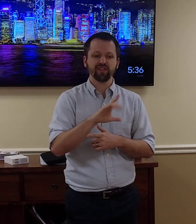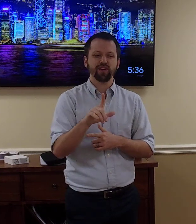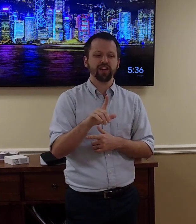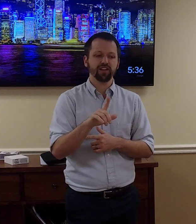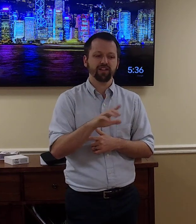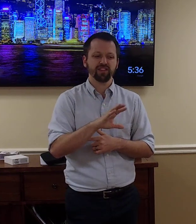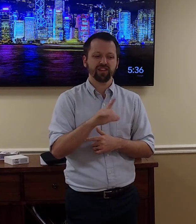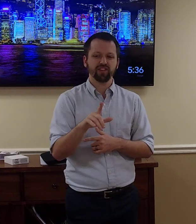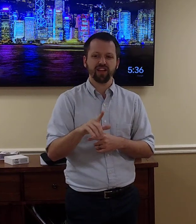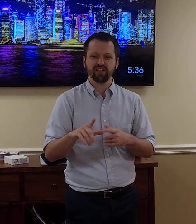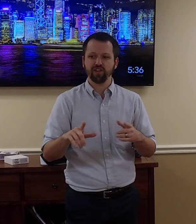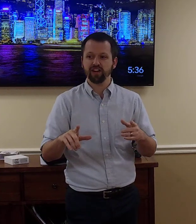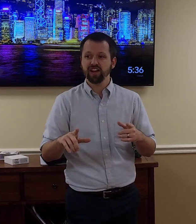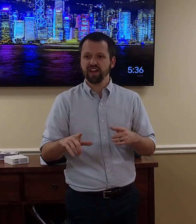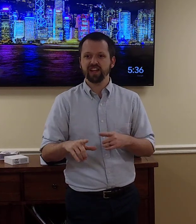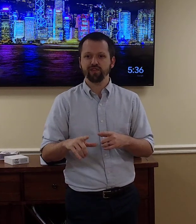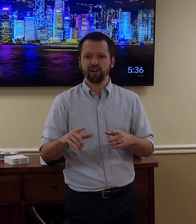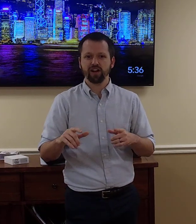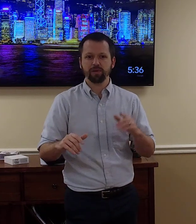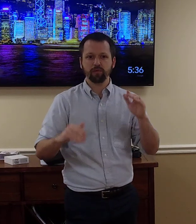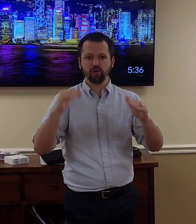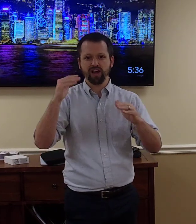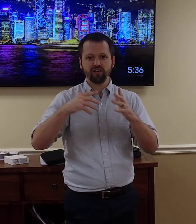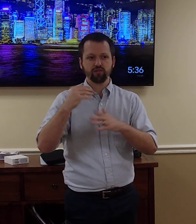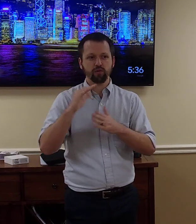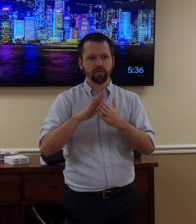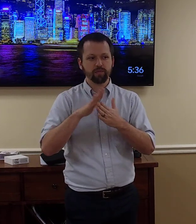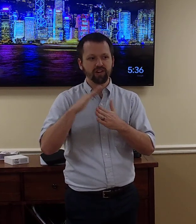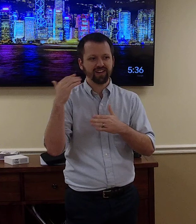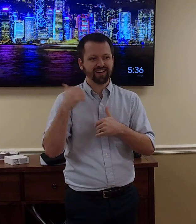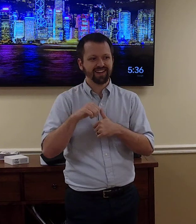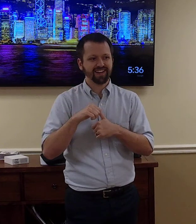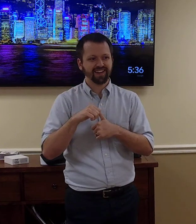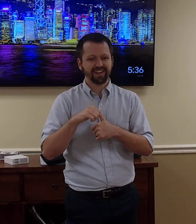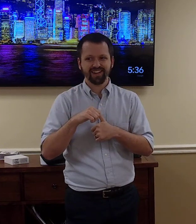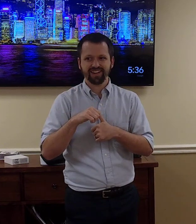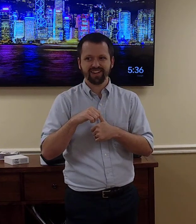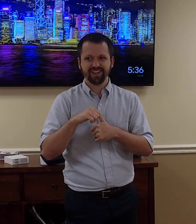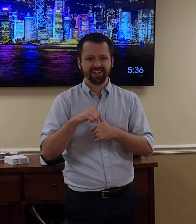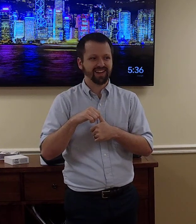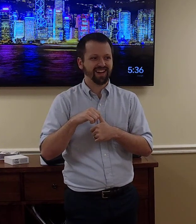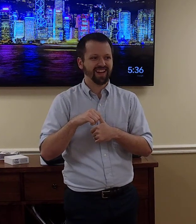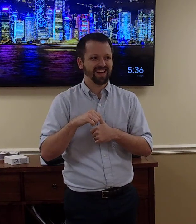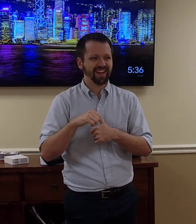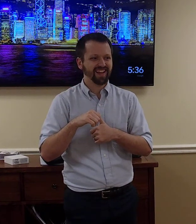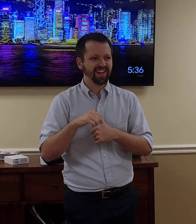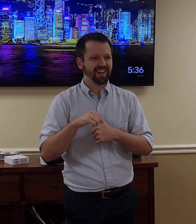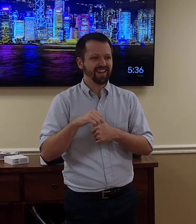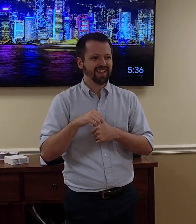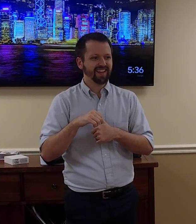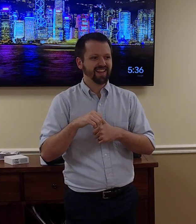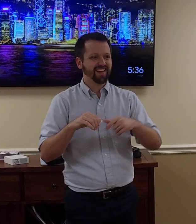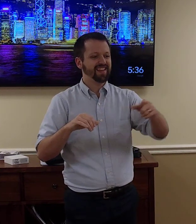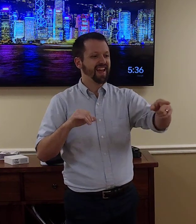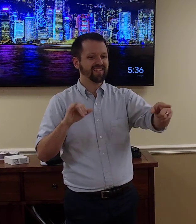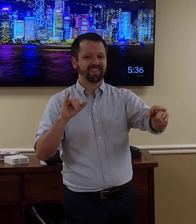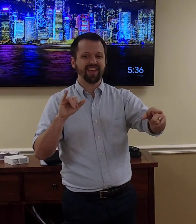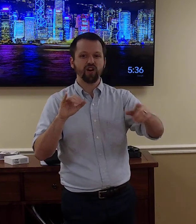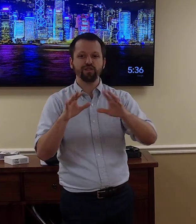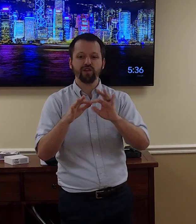classifier. Think of a classifier. Any of our people who are out of school remember? They translate, but not literally. Yes, Some they are literal.